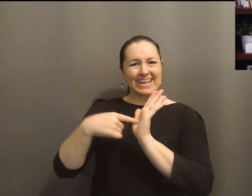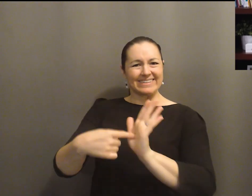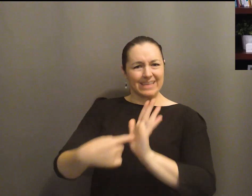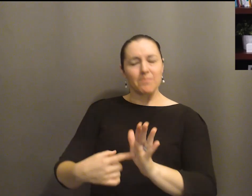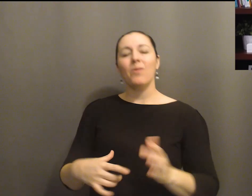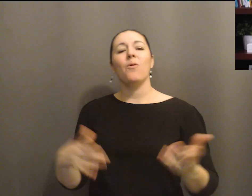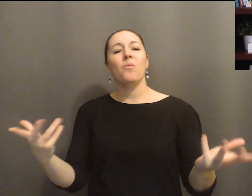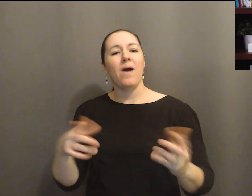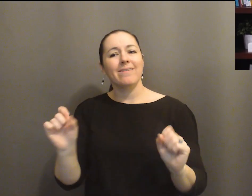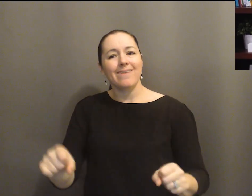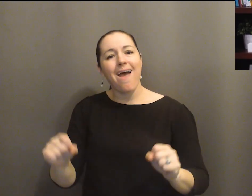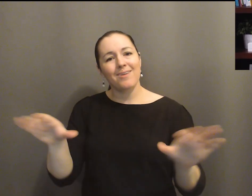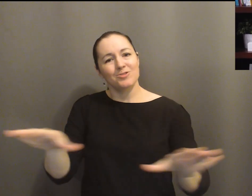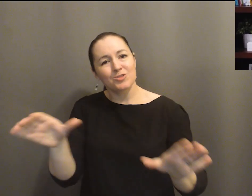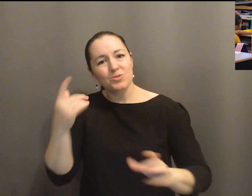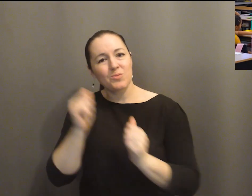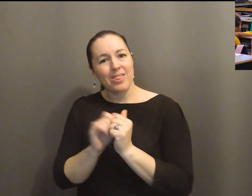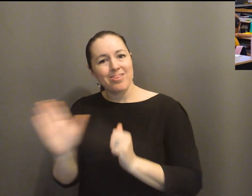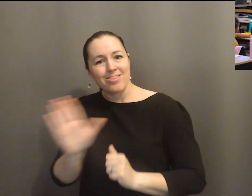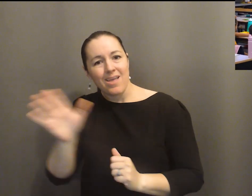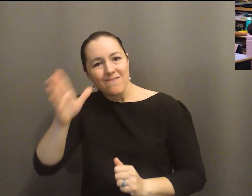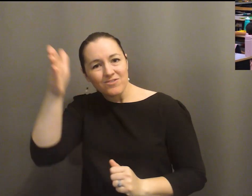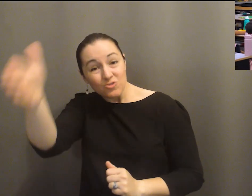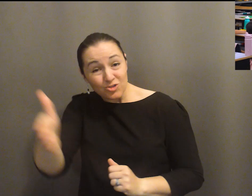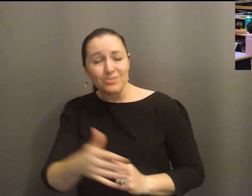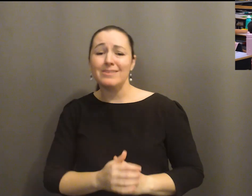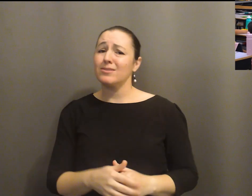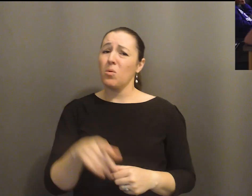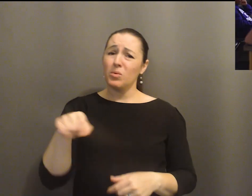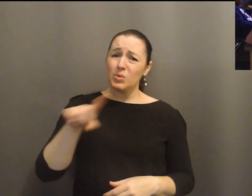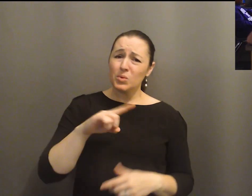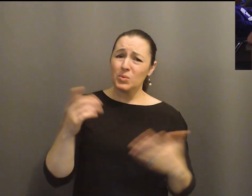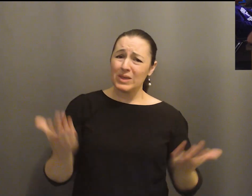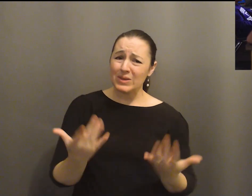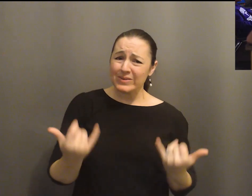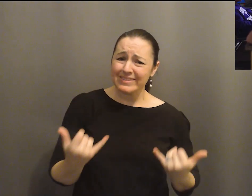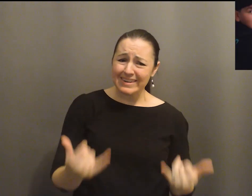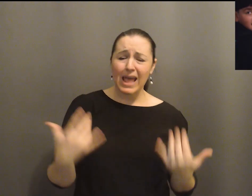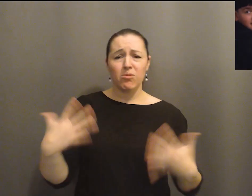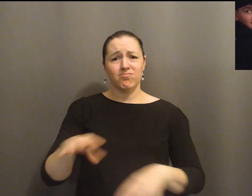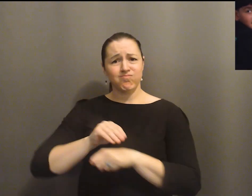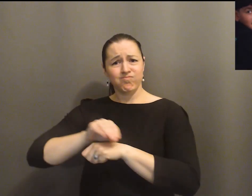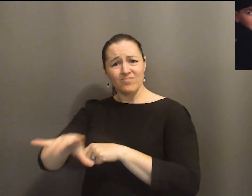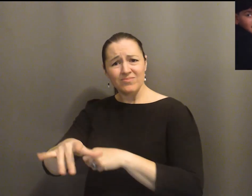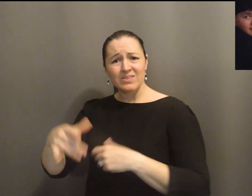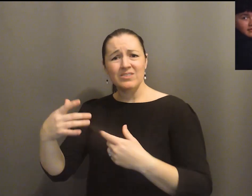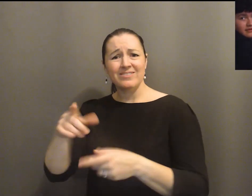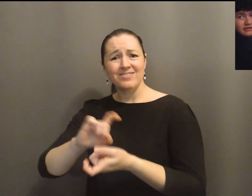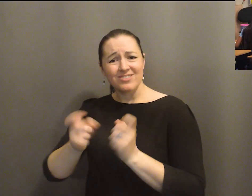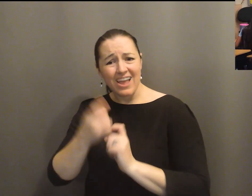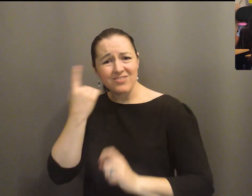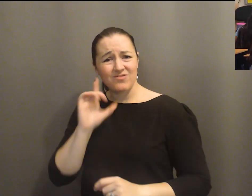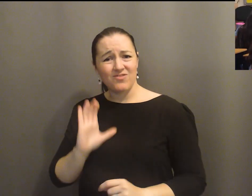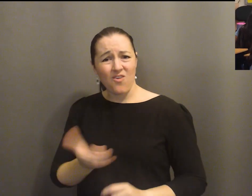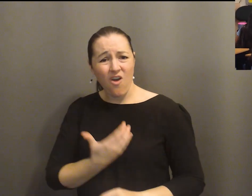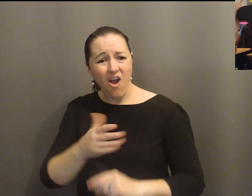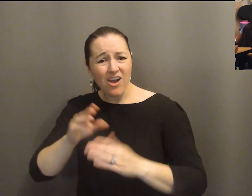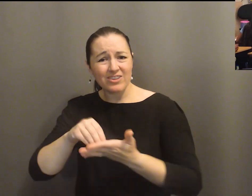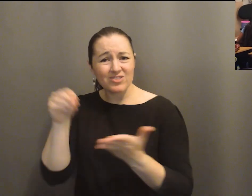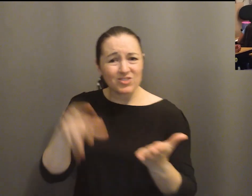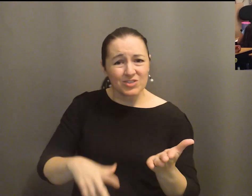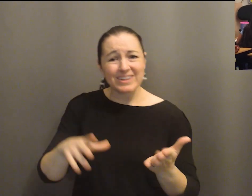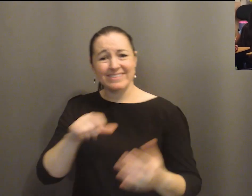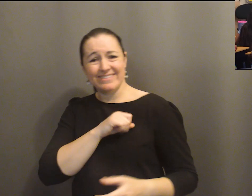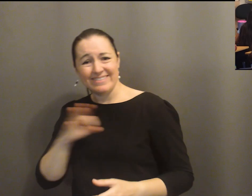they may be able To do with their future So having you here today Has made the biggest Difference for our kids For our staff Without you We